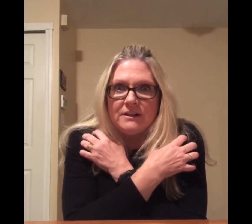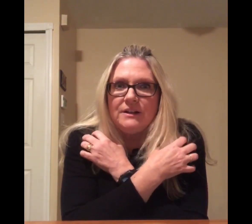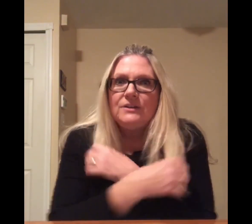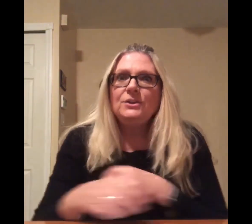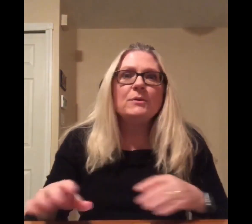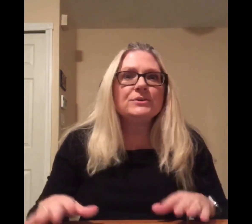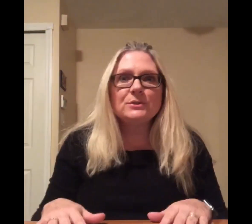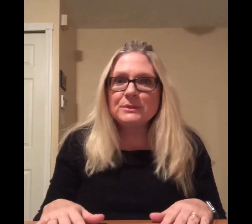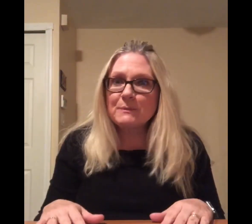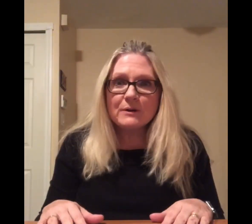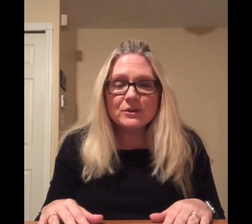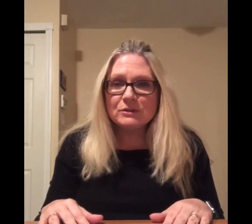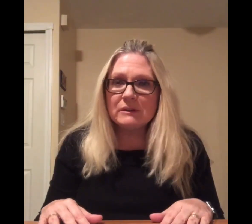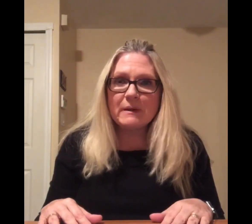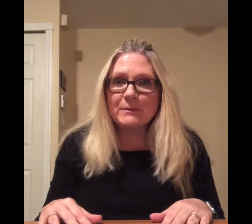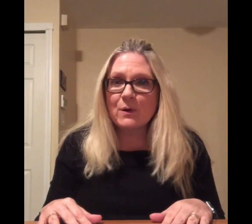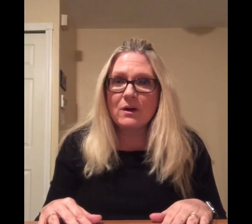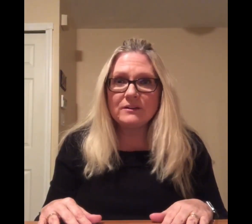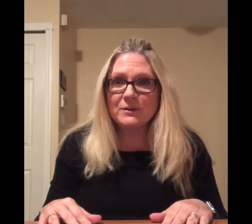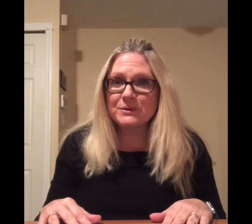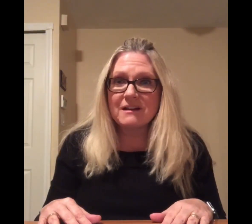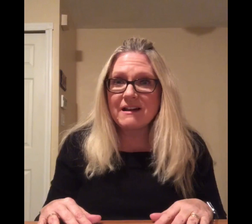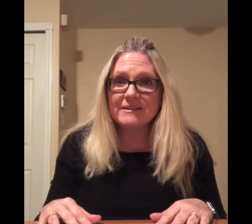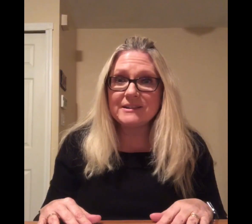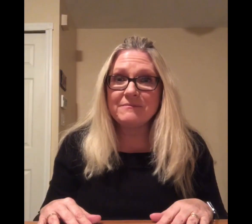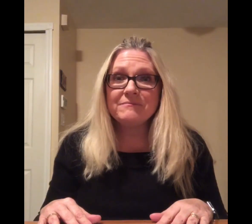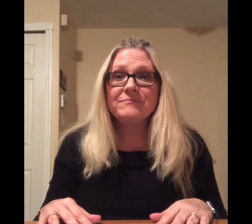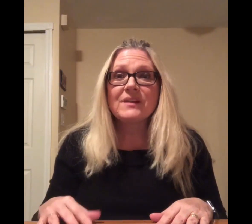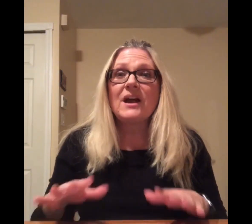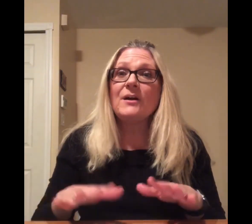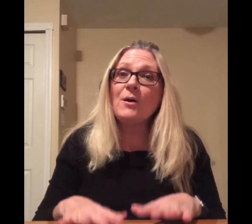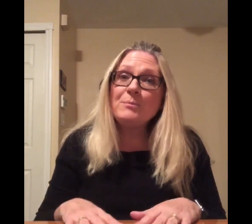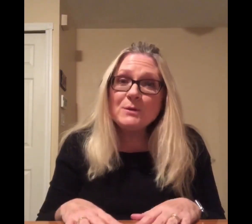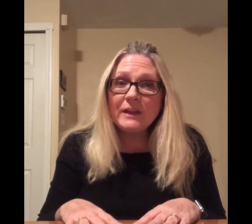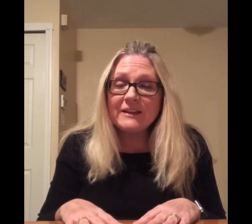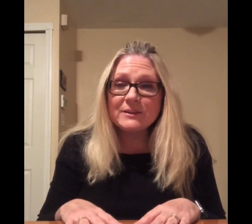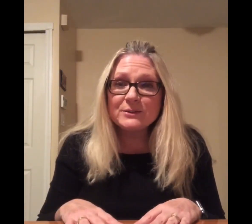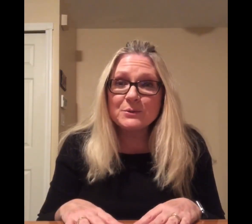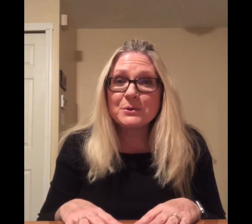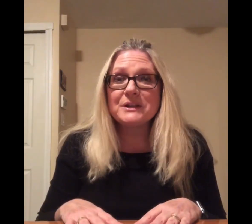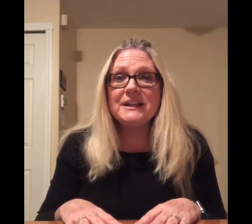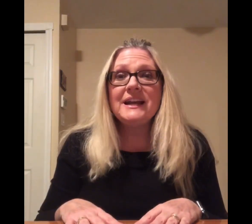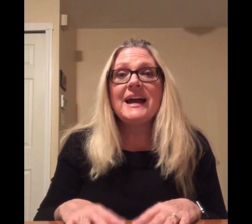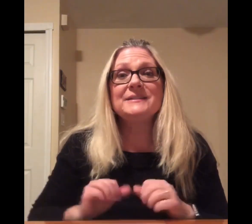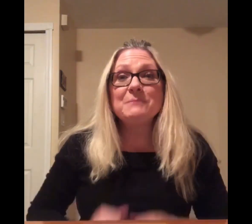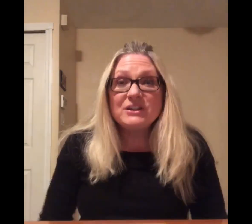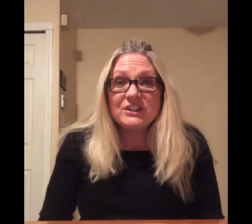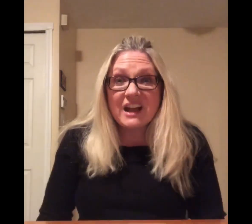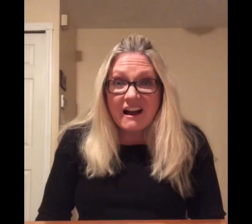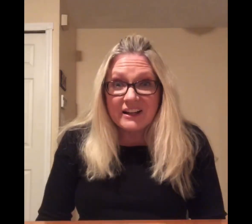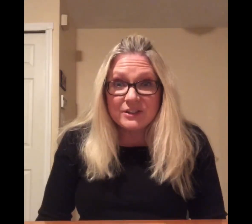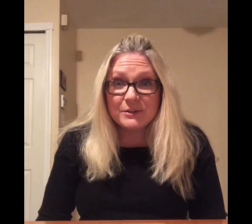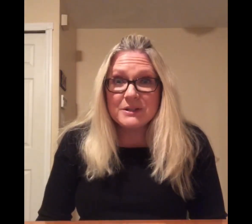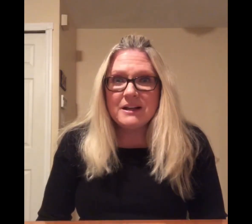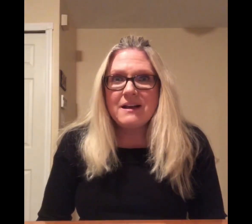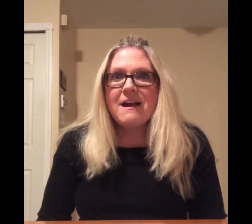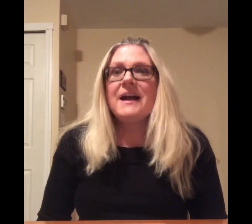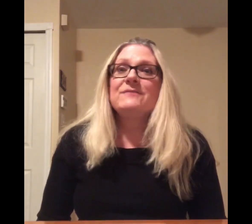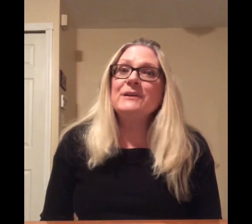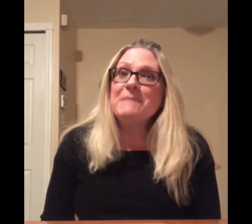You are so smart that you remembered all of those signs. I hope you like this story as much as I do. And remember,